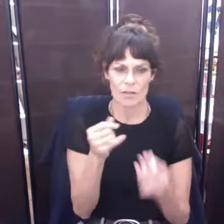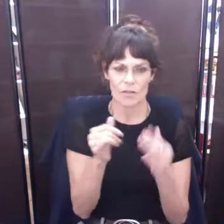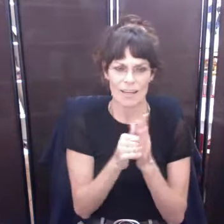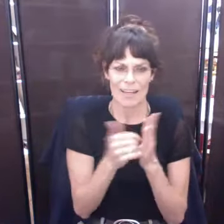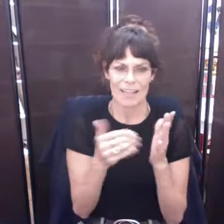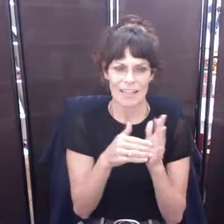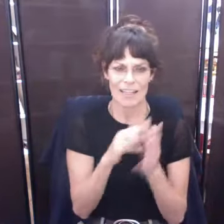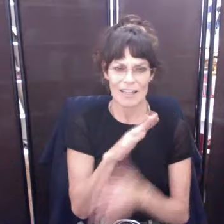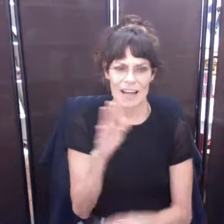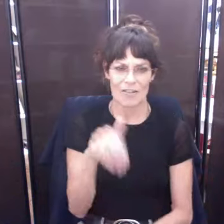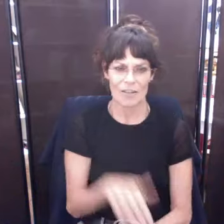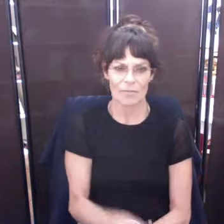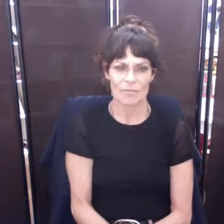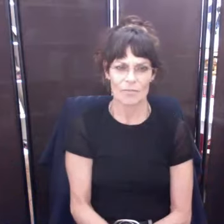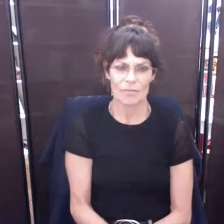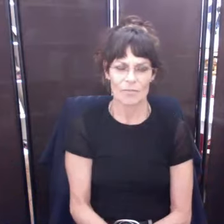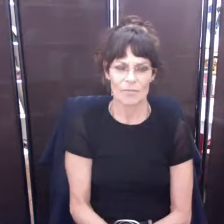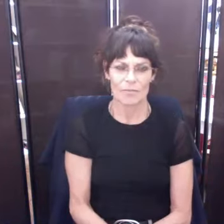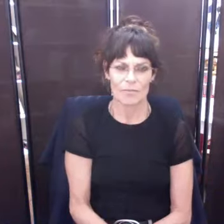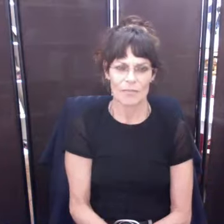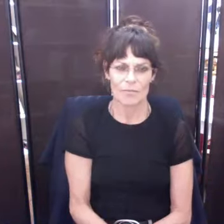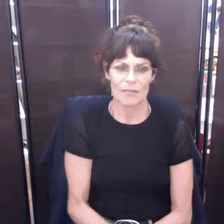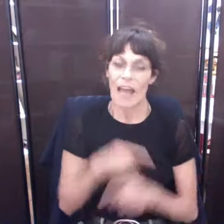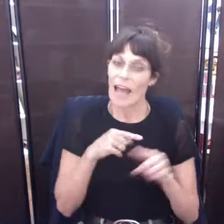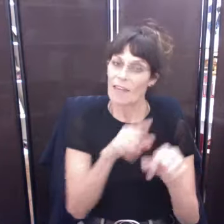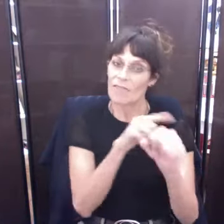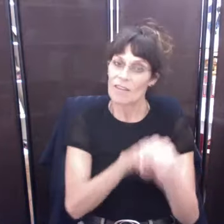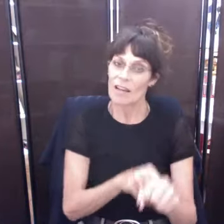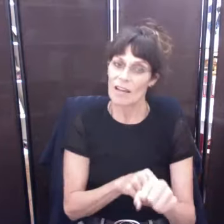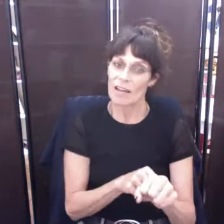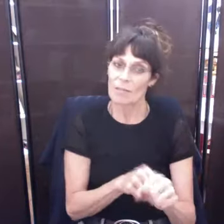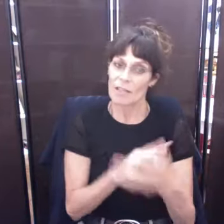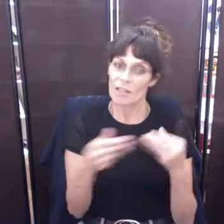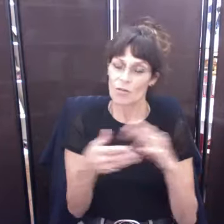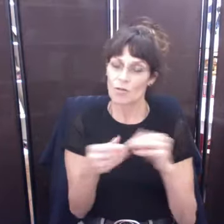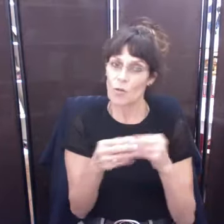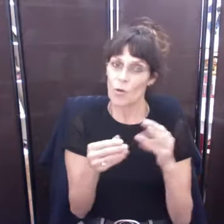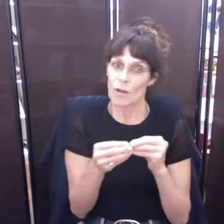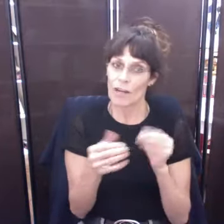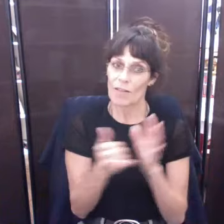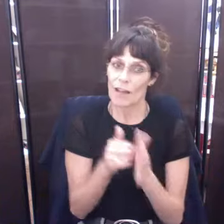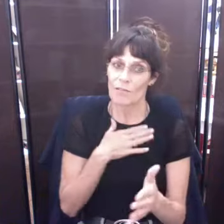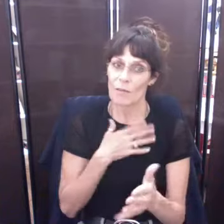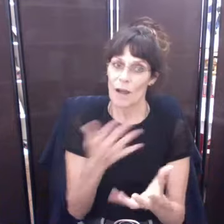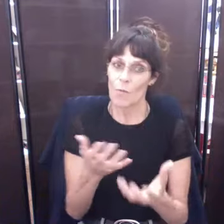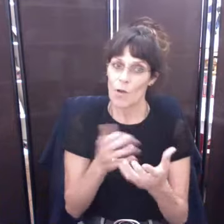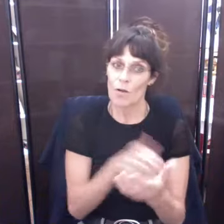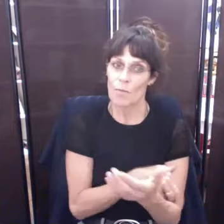again. However, at the time, it's a story like that is my willpower to a T. I will try to hang